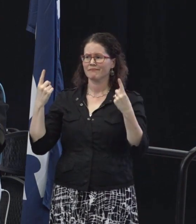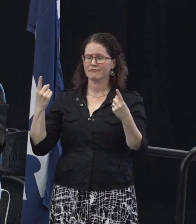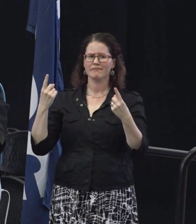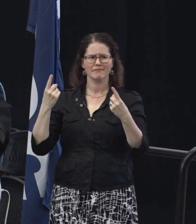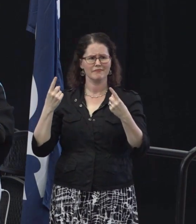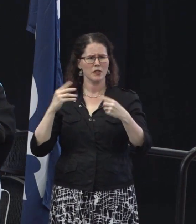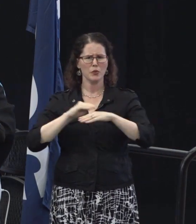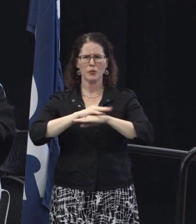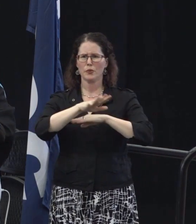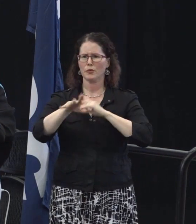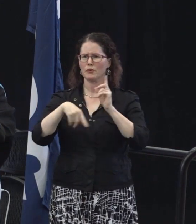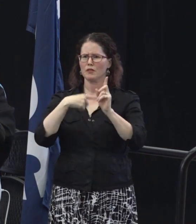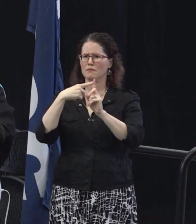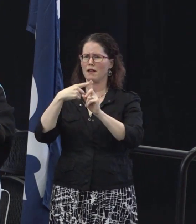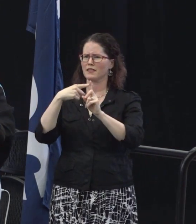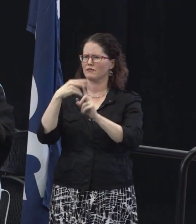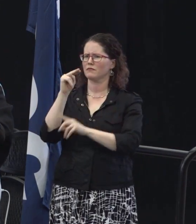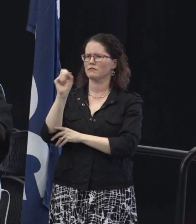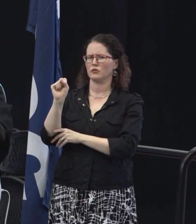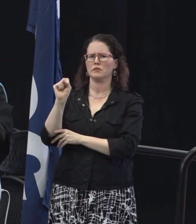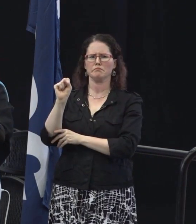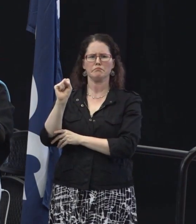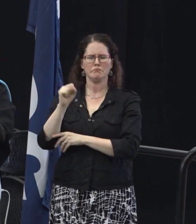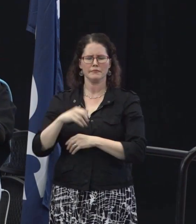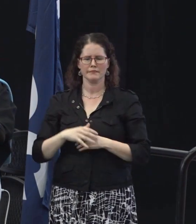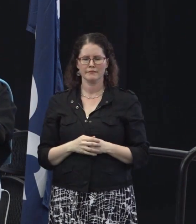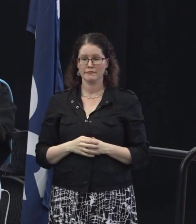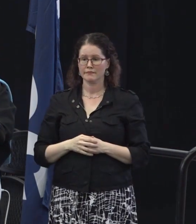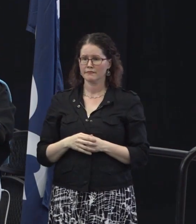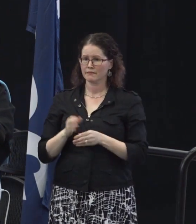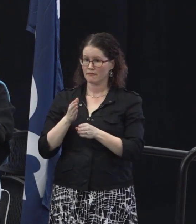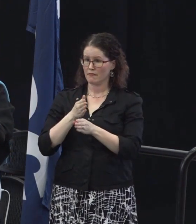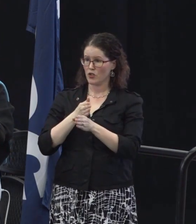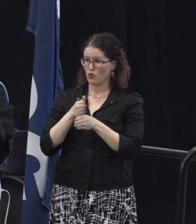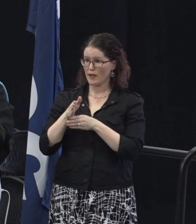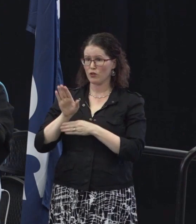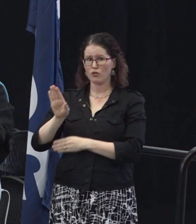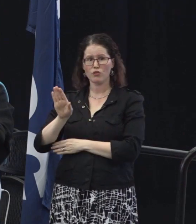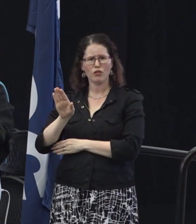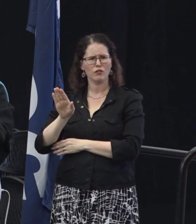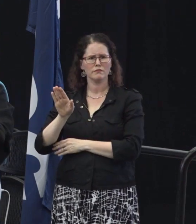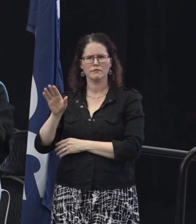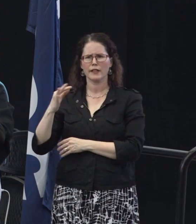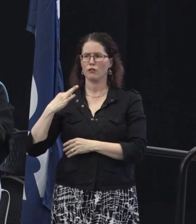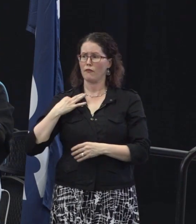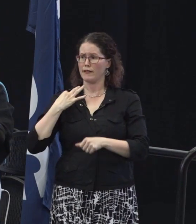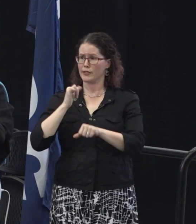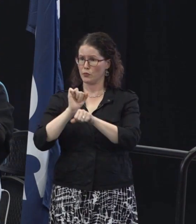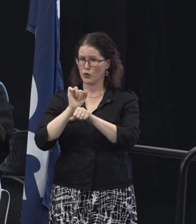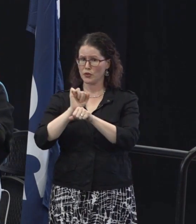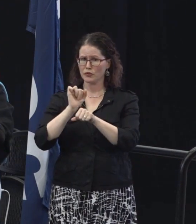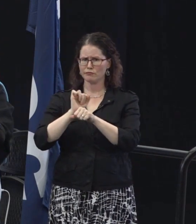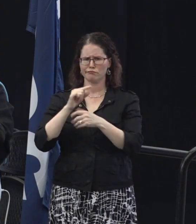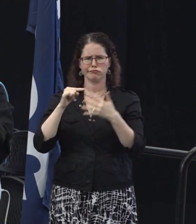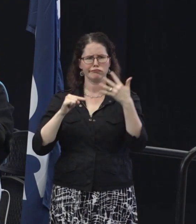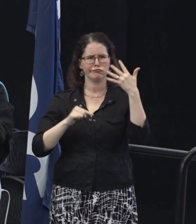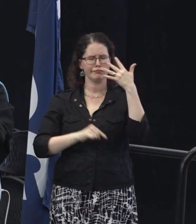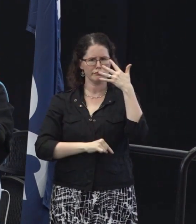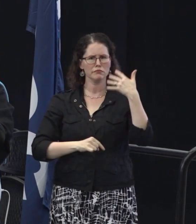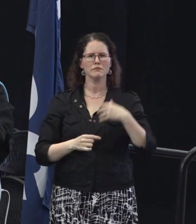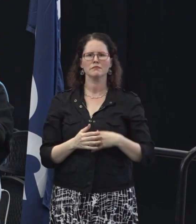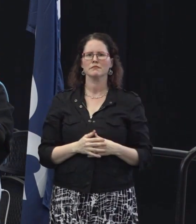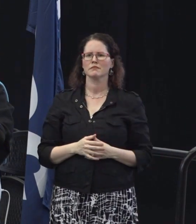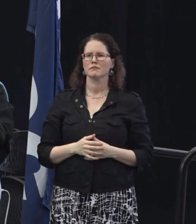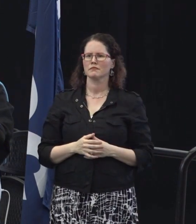province than we could easily expect. Throughout her career and in her volunteer work, Ms. Moore has demonstrated